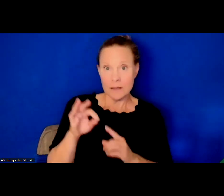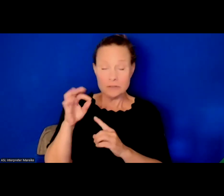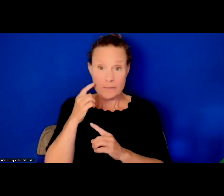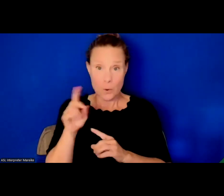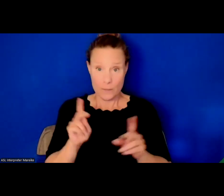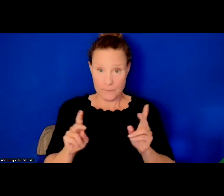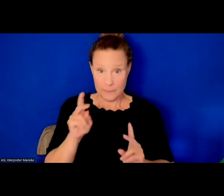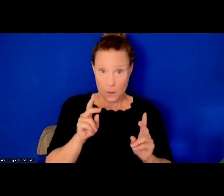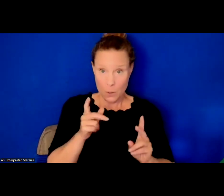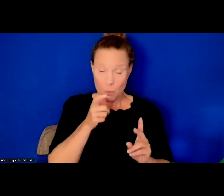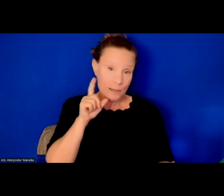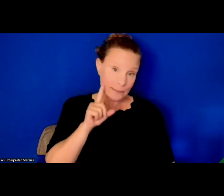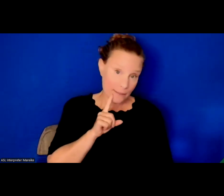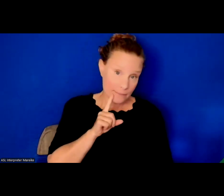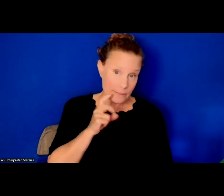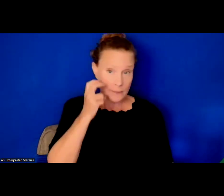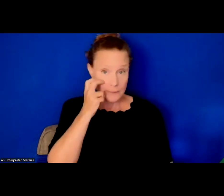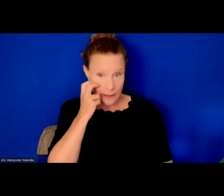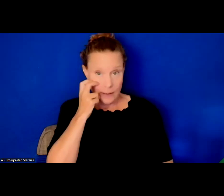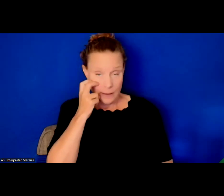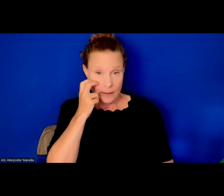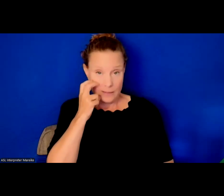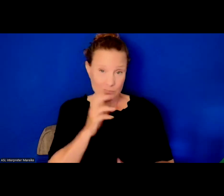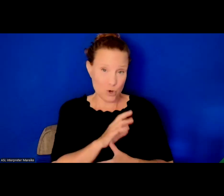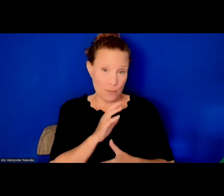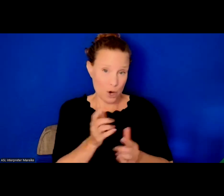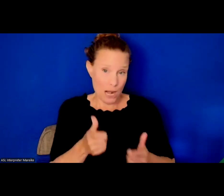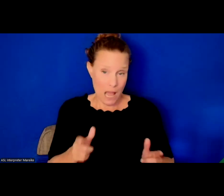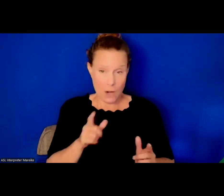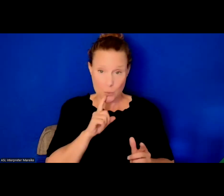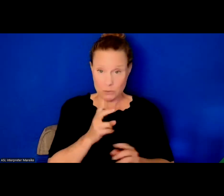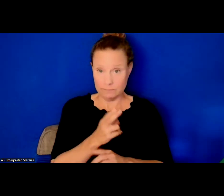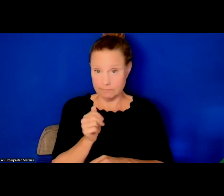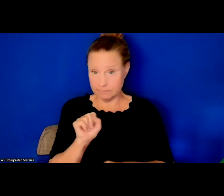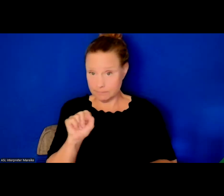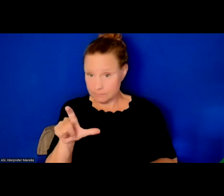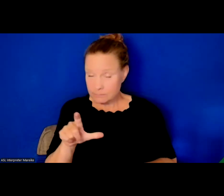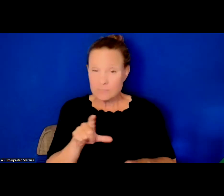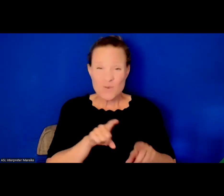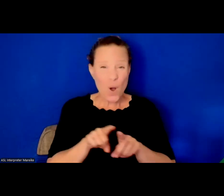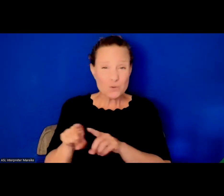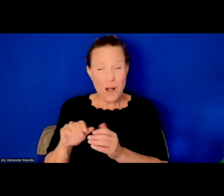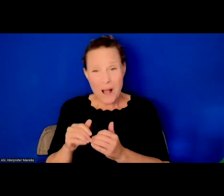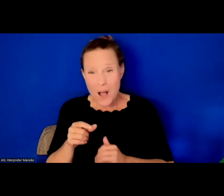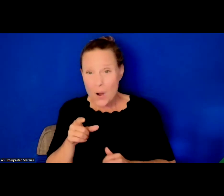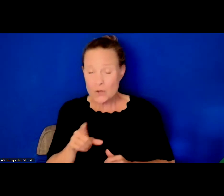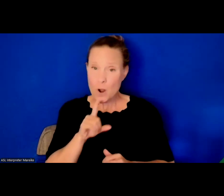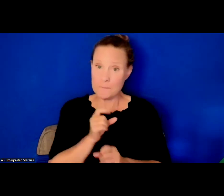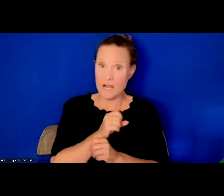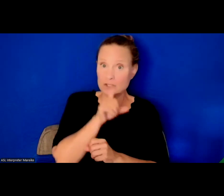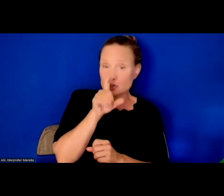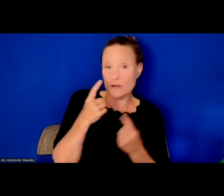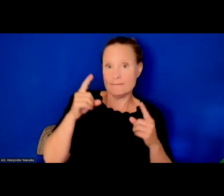those who are deaf, blind, whose primary language is ASL? Also, how you are ensuring